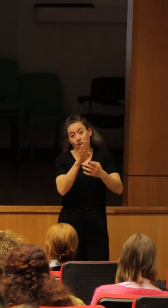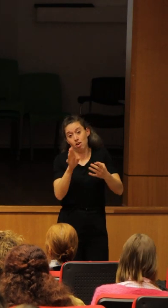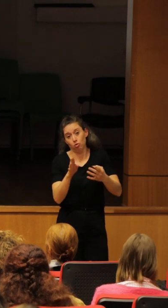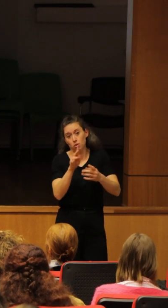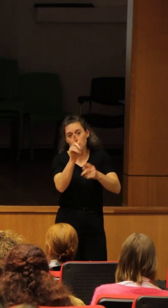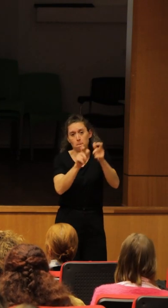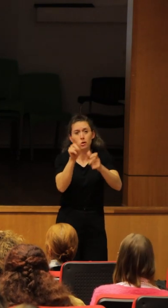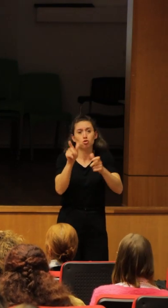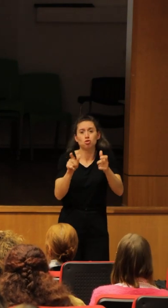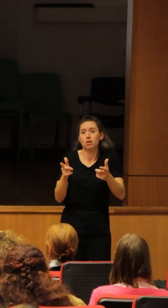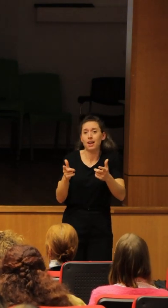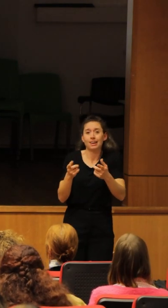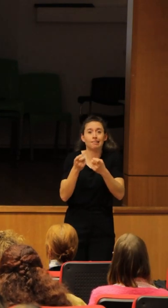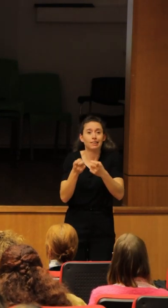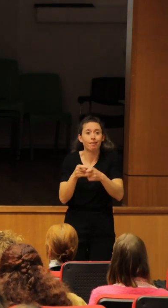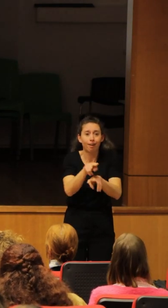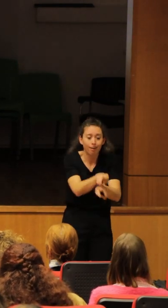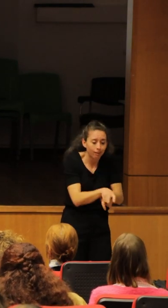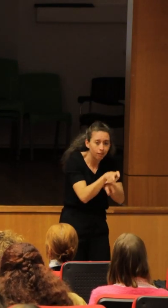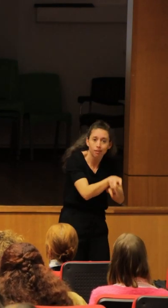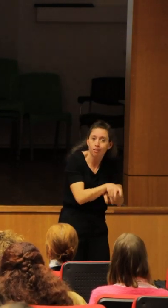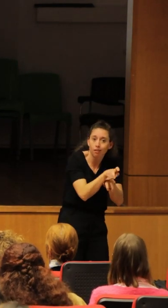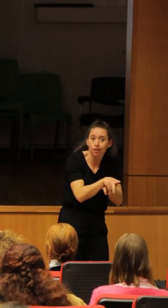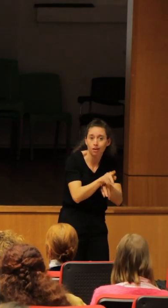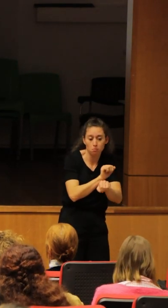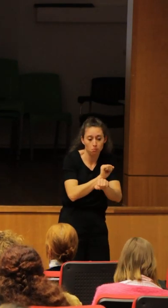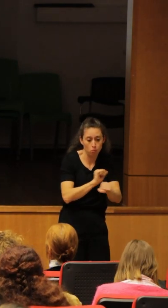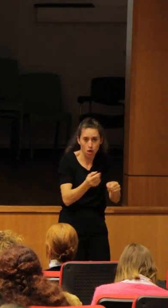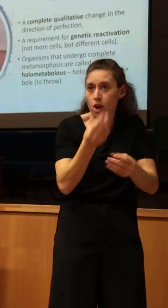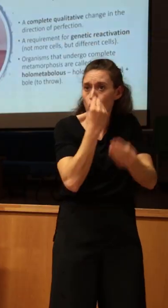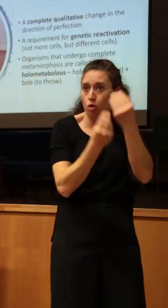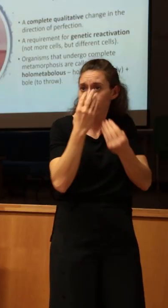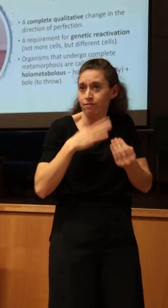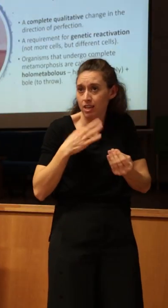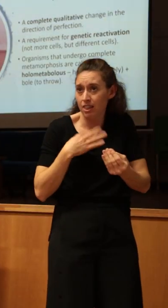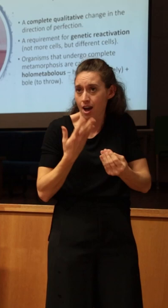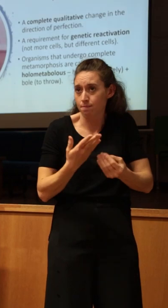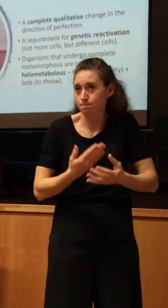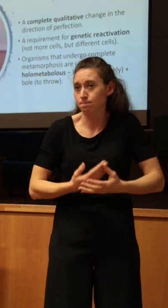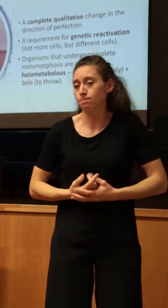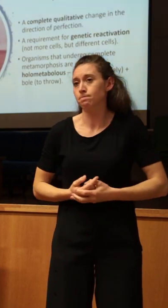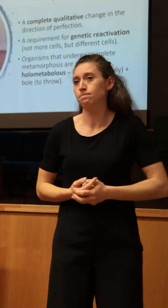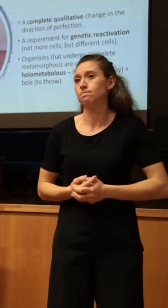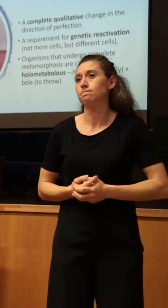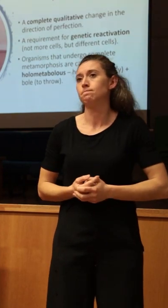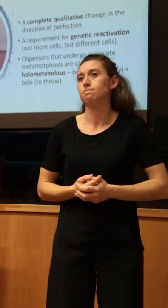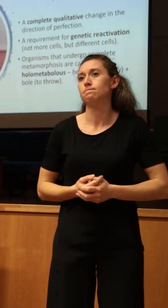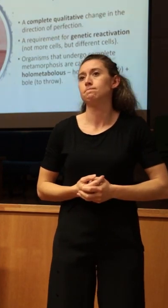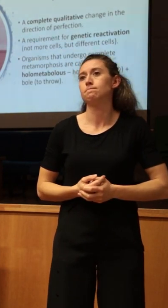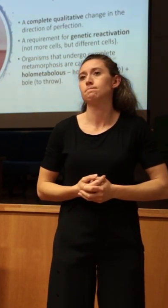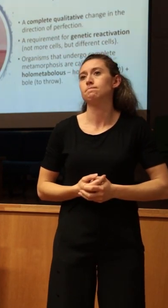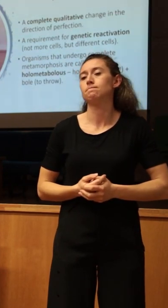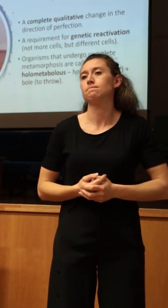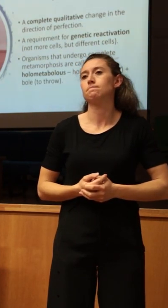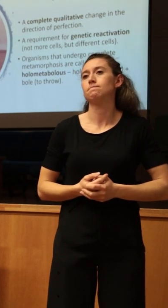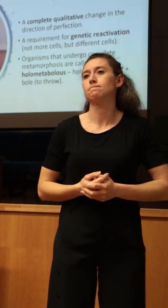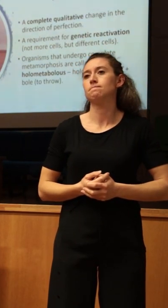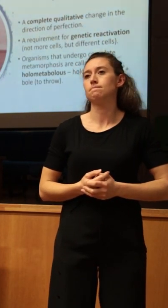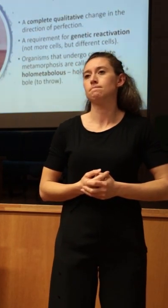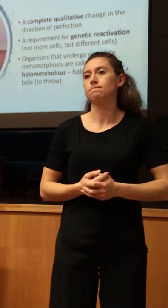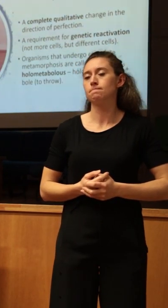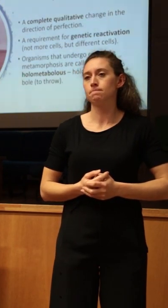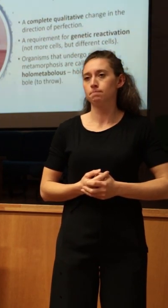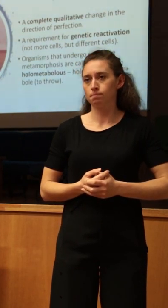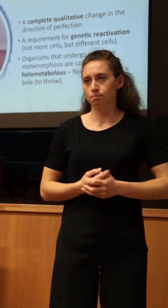gente dependía de lo que cultivaban, era su forma de vida. So, as the story goes, that the